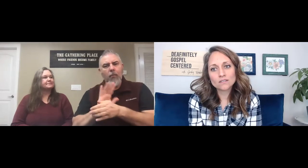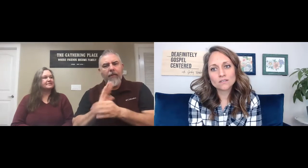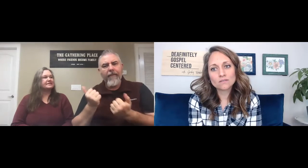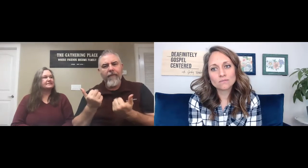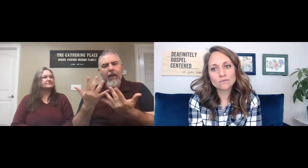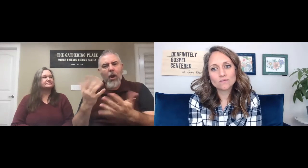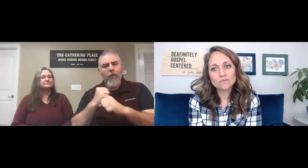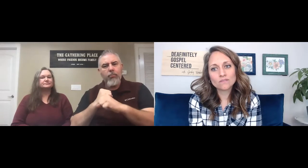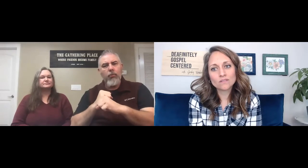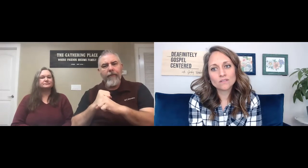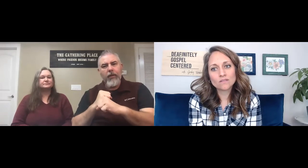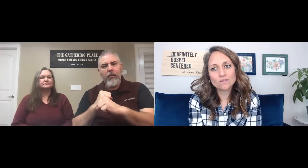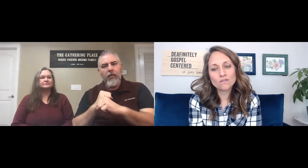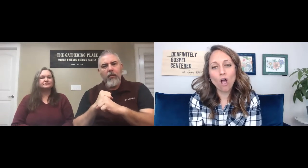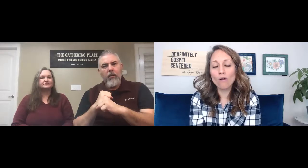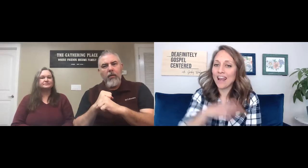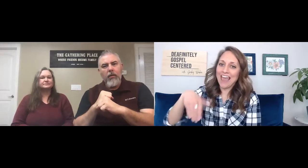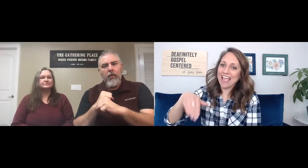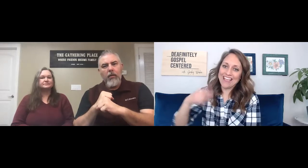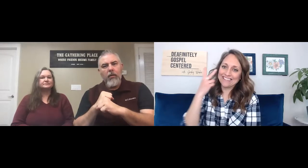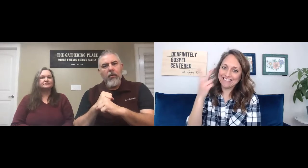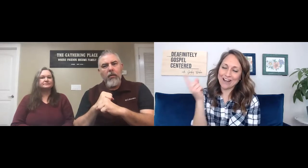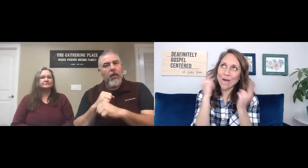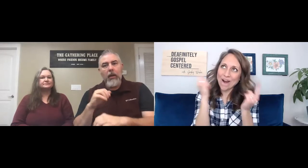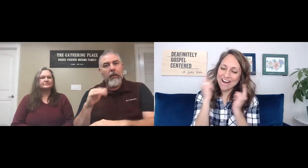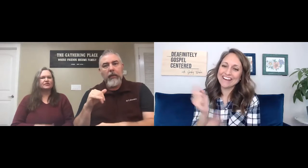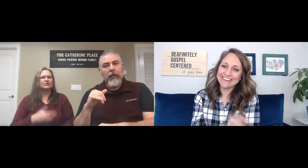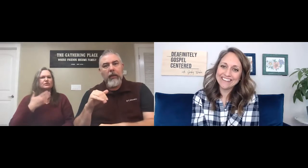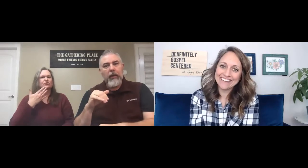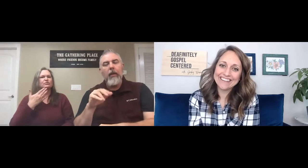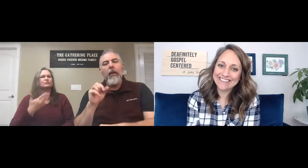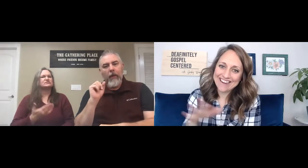It's from the movie Fireproof. Oh, not yet. I haven't seen it yet. You haven't?